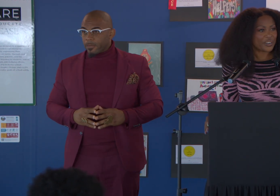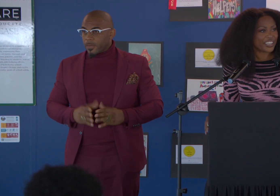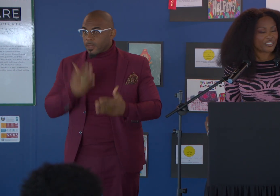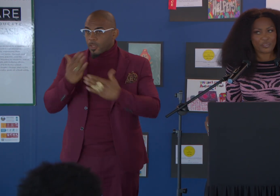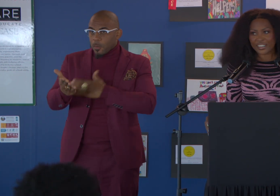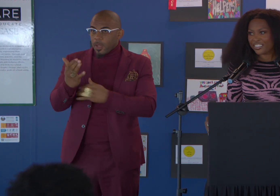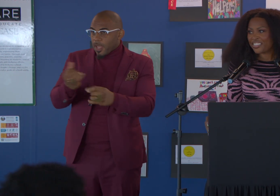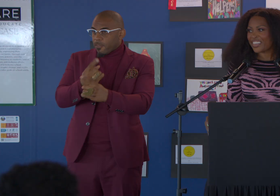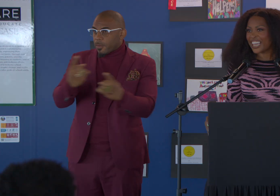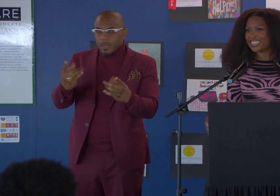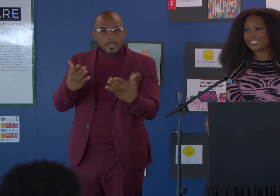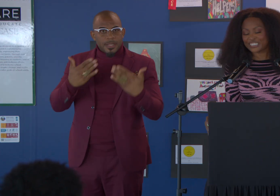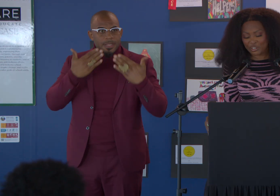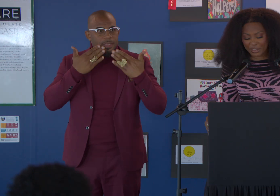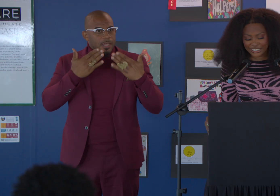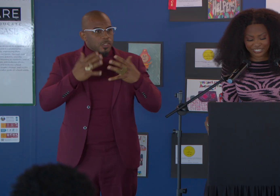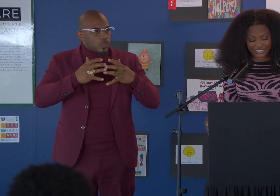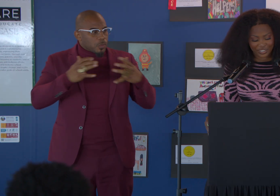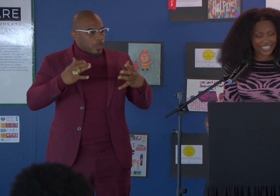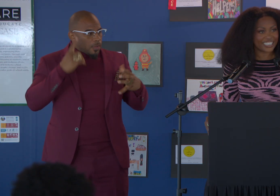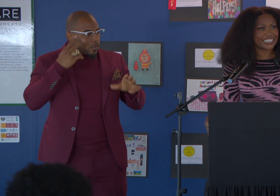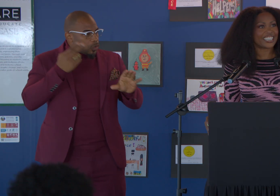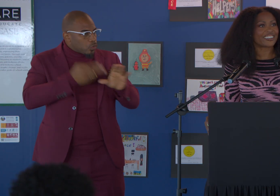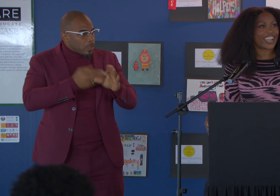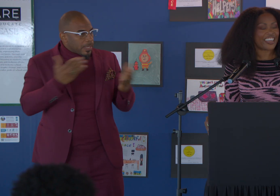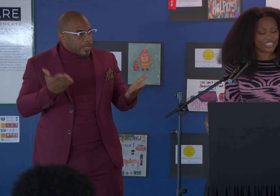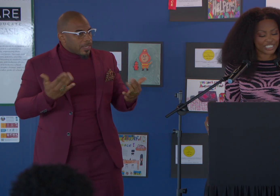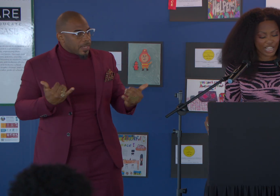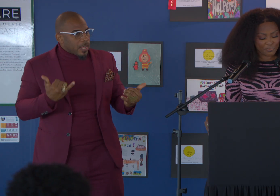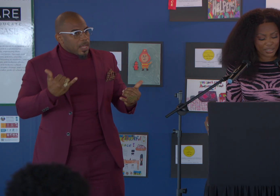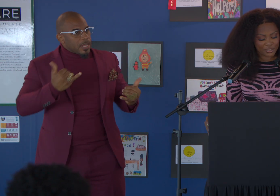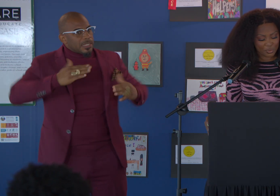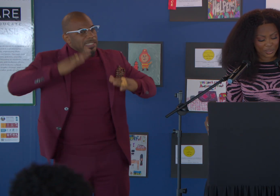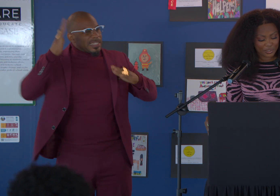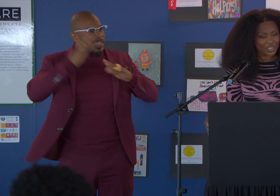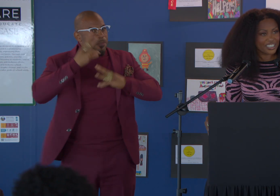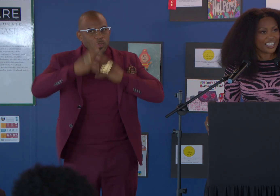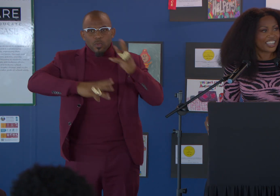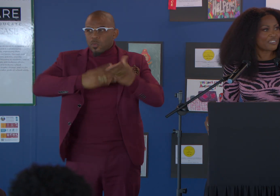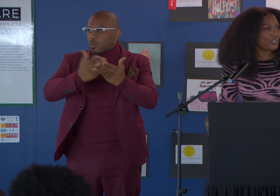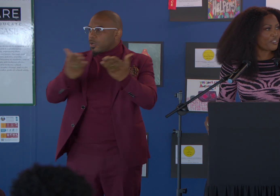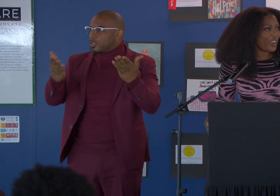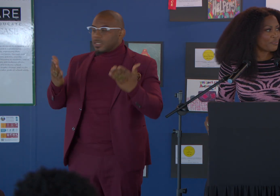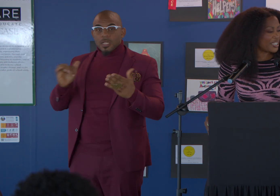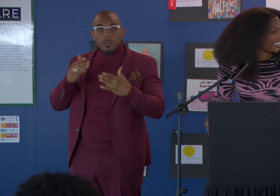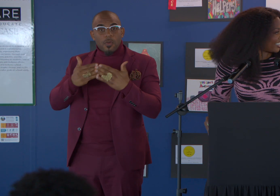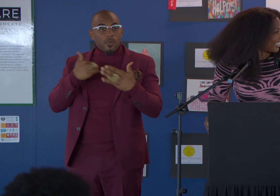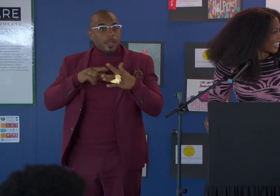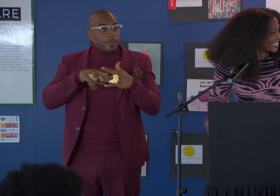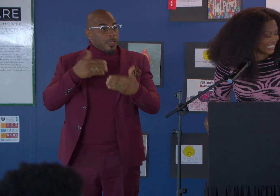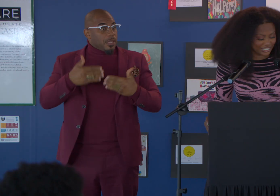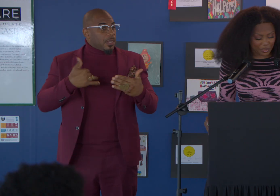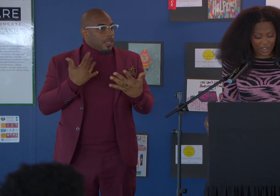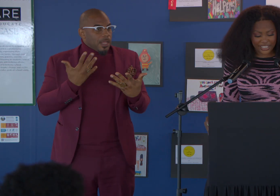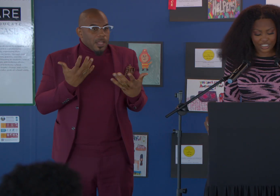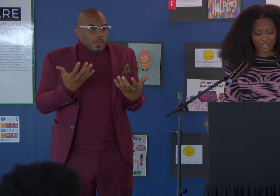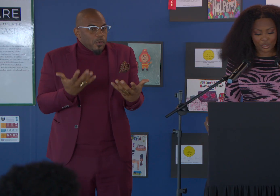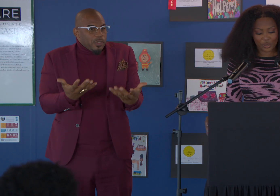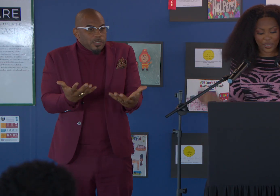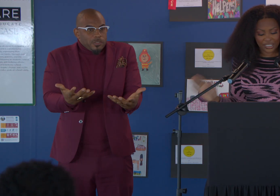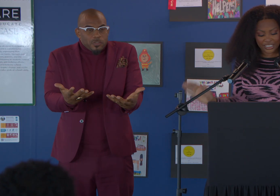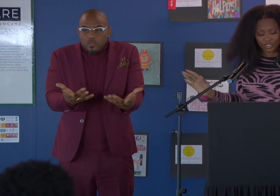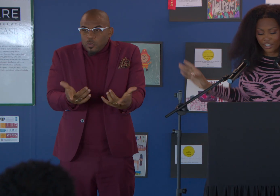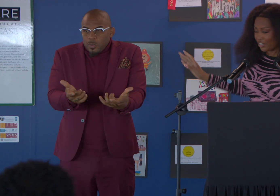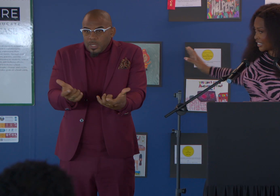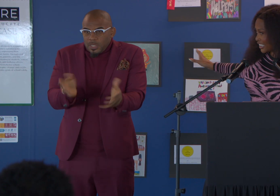Good morning, everyone, and thank you so much for joining us here at the Top of the World. Before I begin, I just want